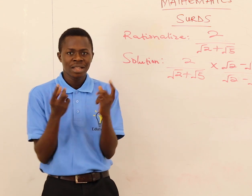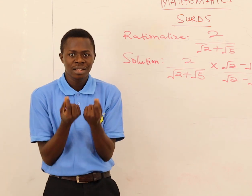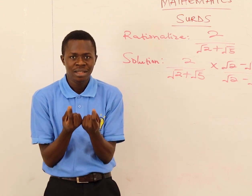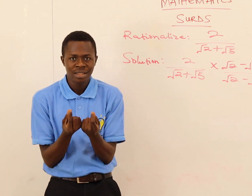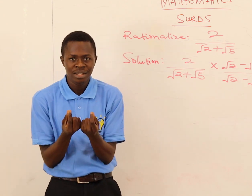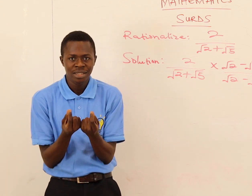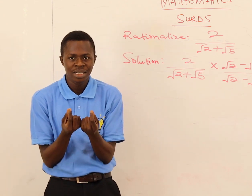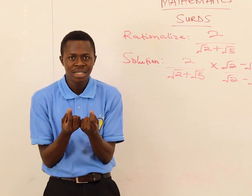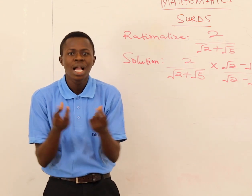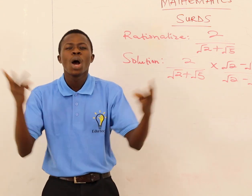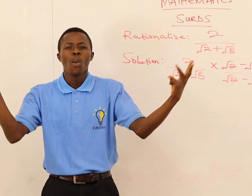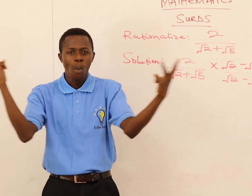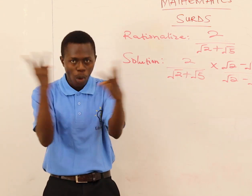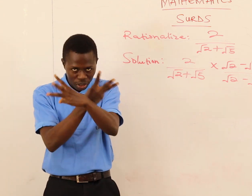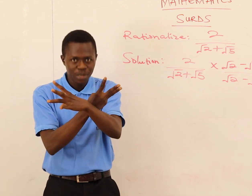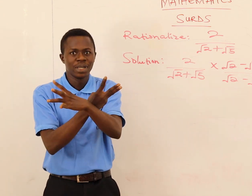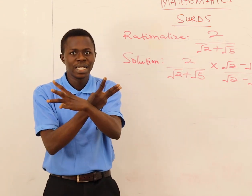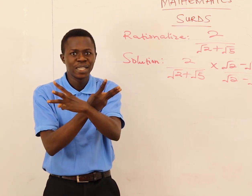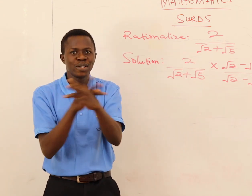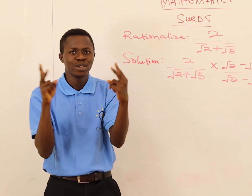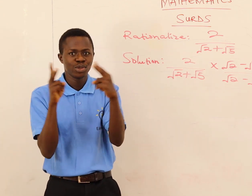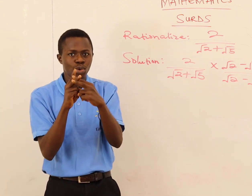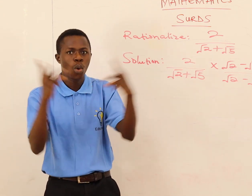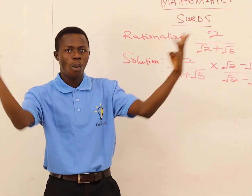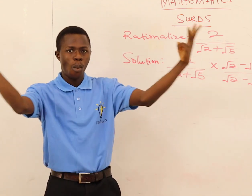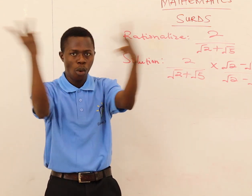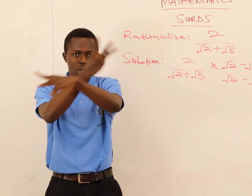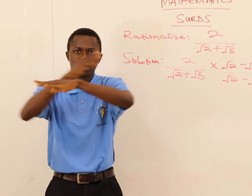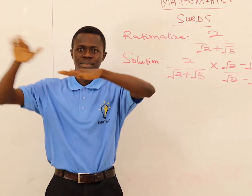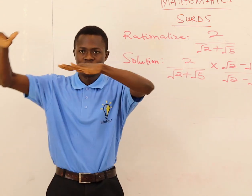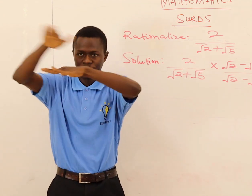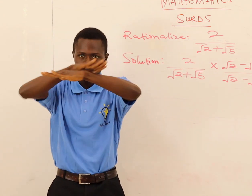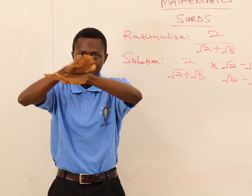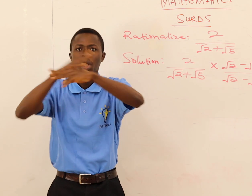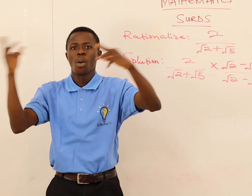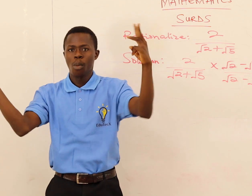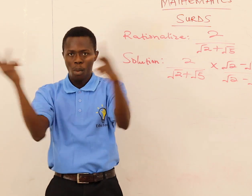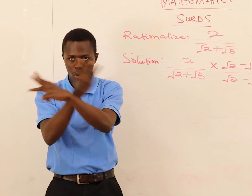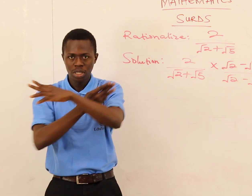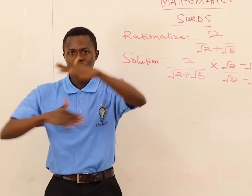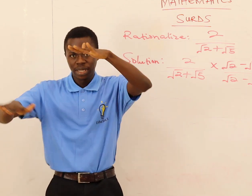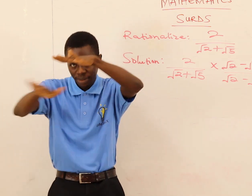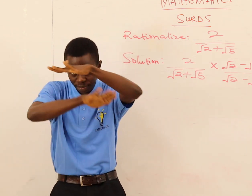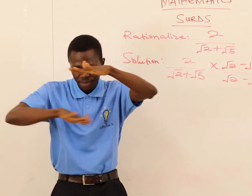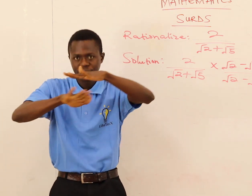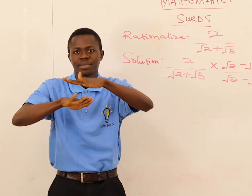that's exactly what we are supposed to do. Now, what next do? We multiply, isn't it? Yes. So